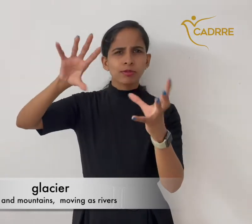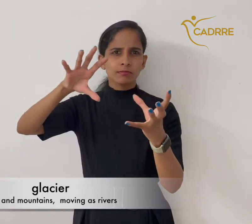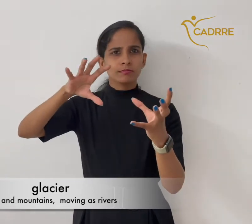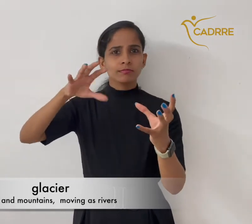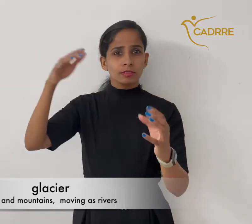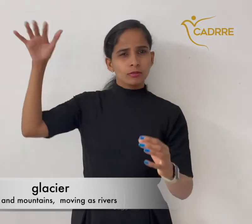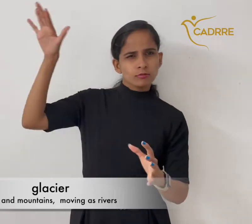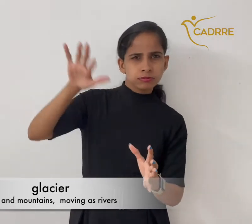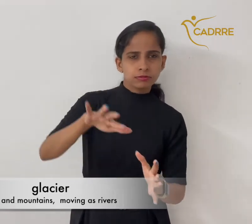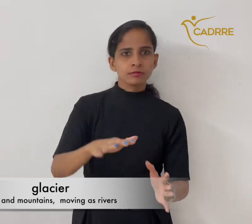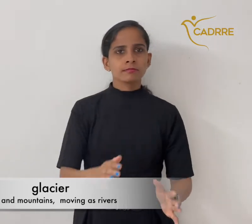Glacier,